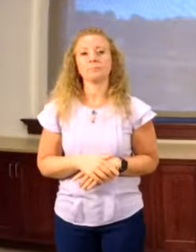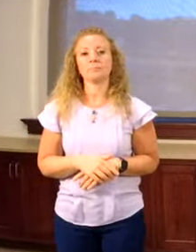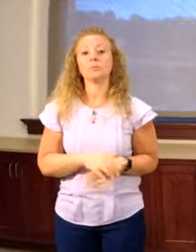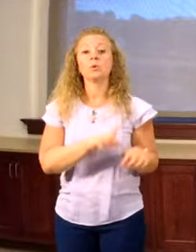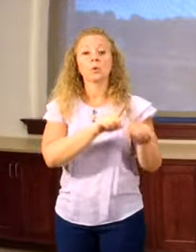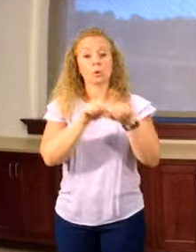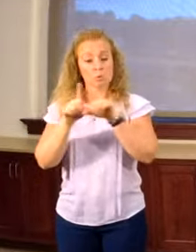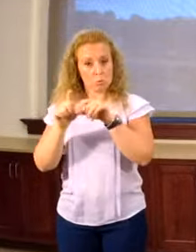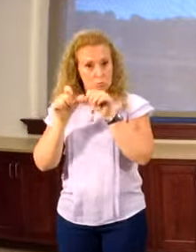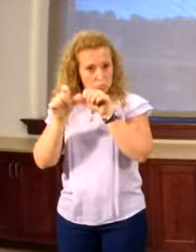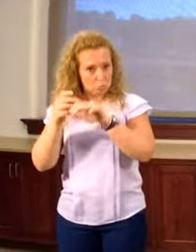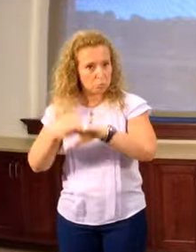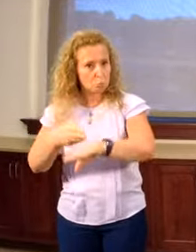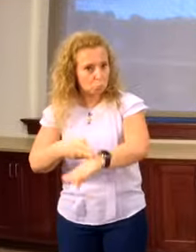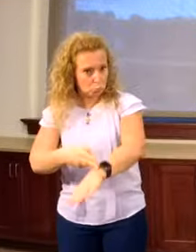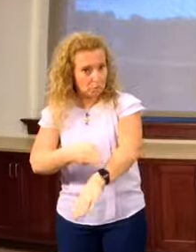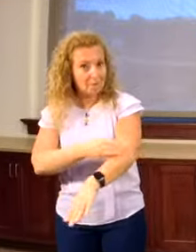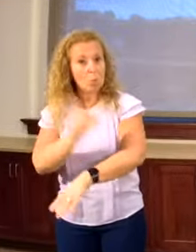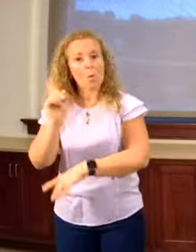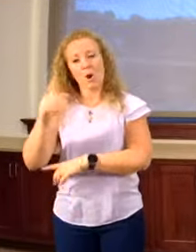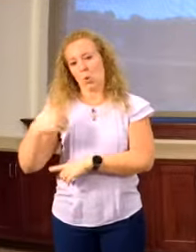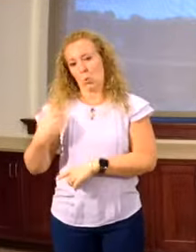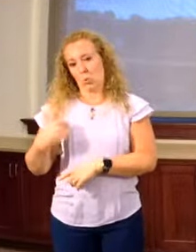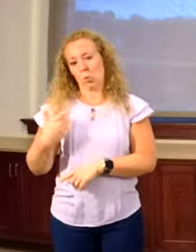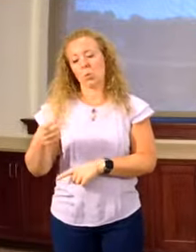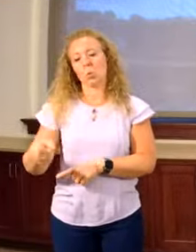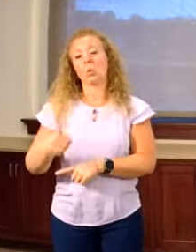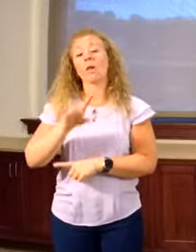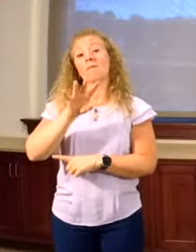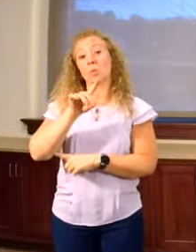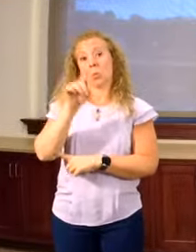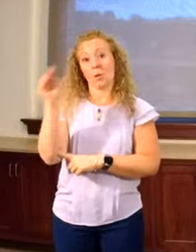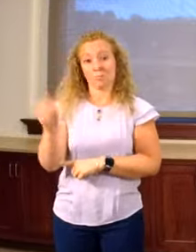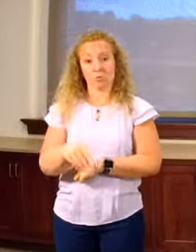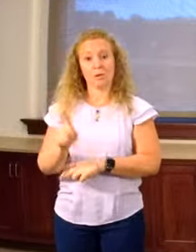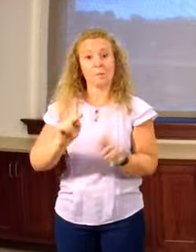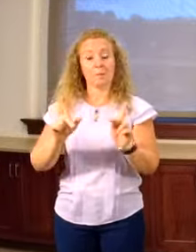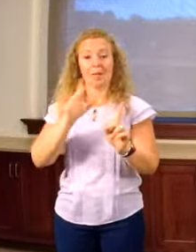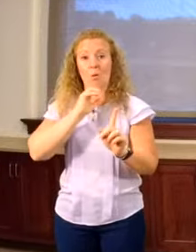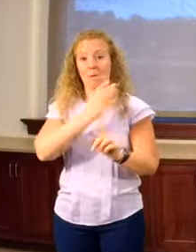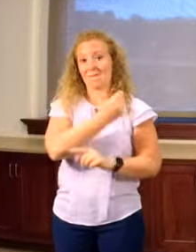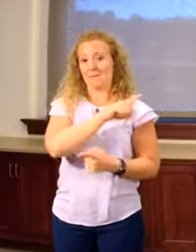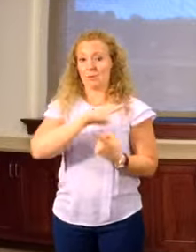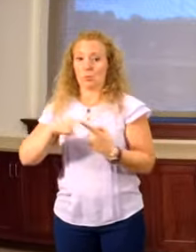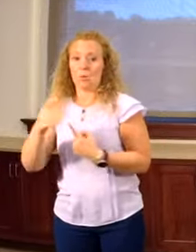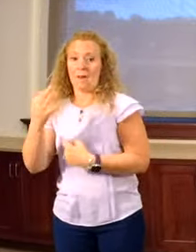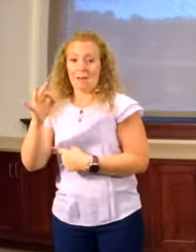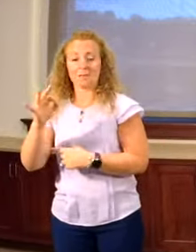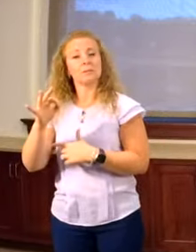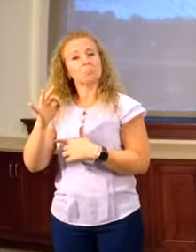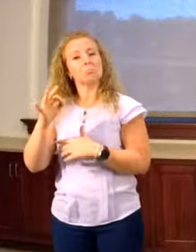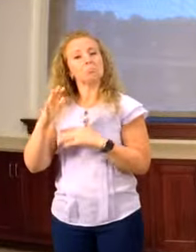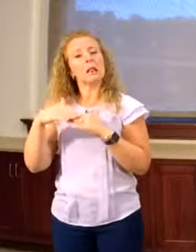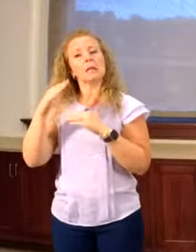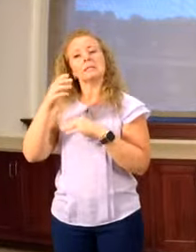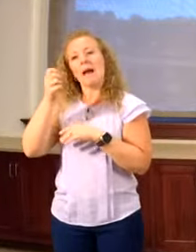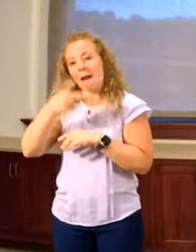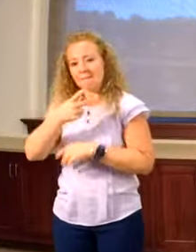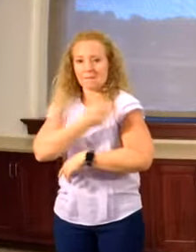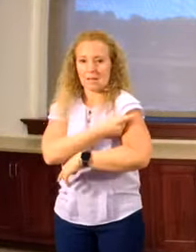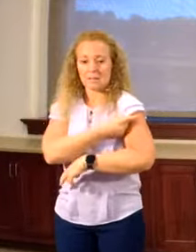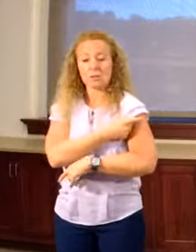Rates also continue to improve among our youth, with 41% of people 15 to 19 at least partially vaccinated,